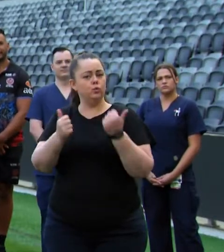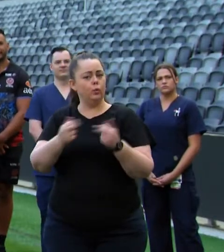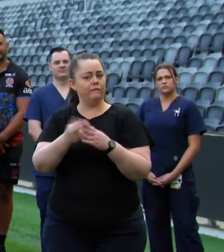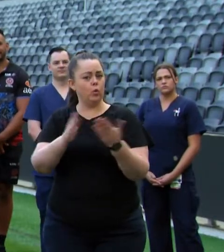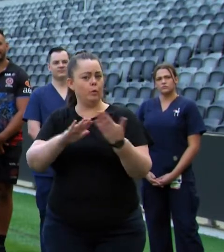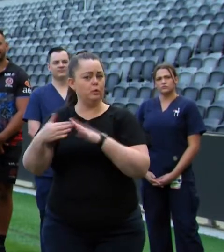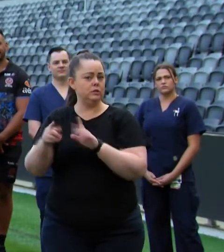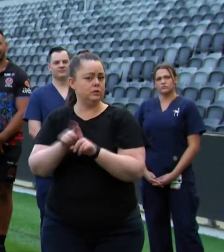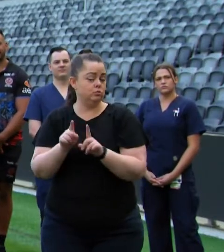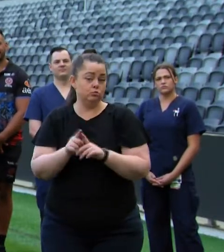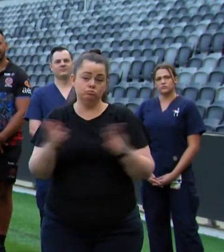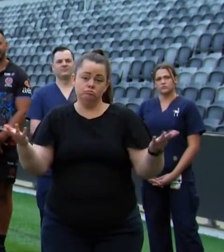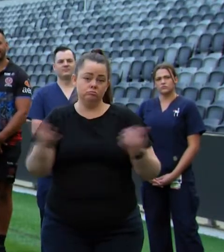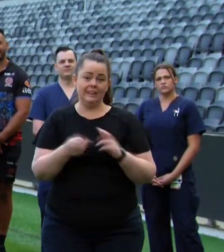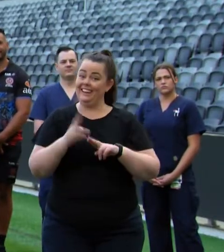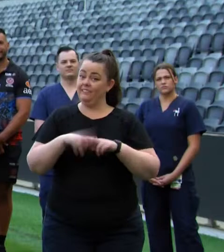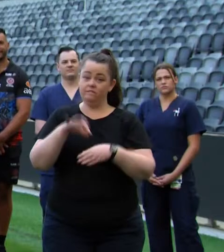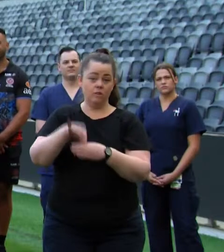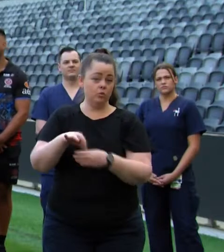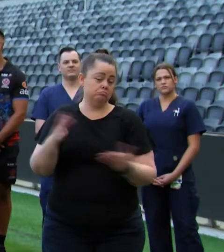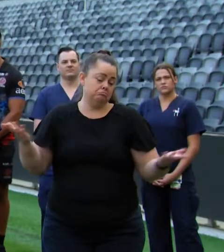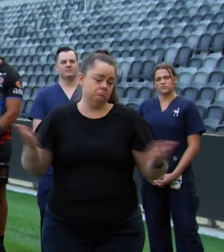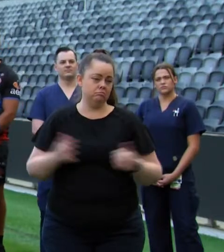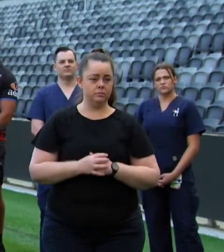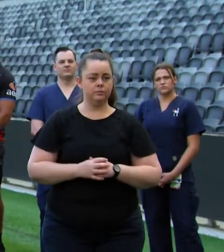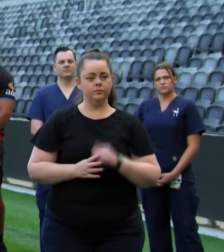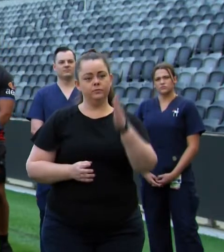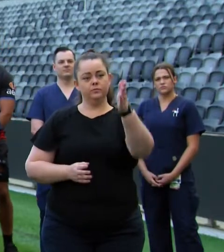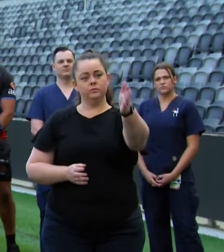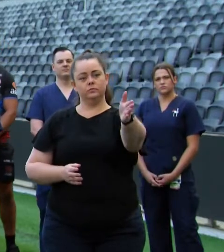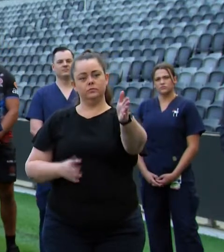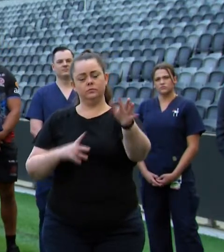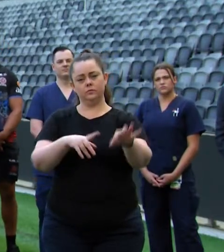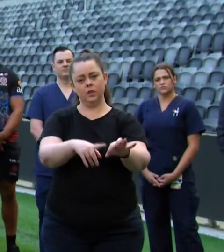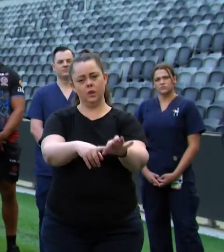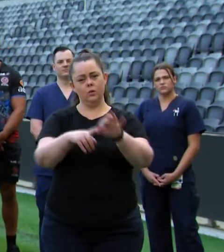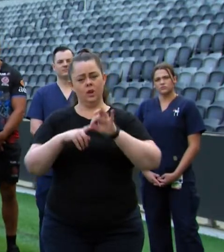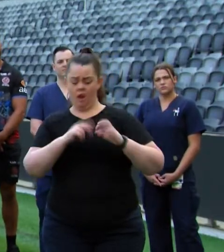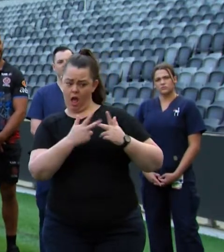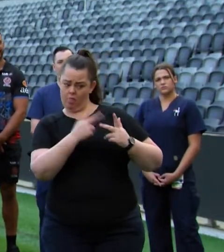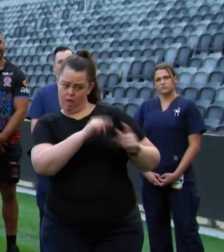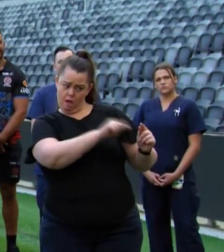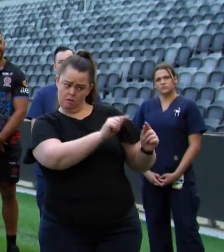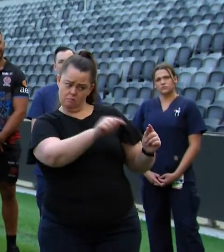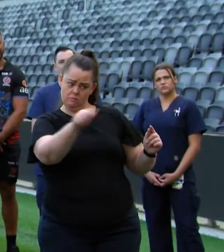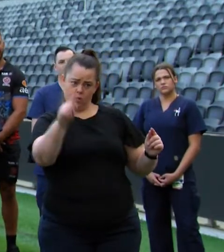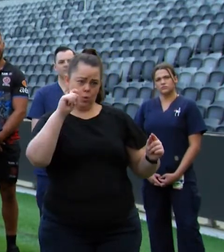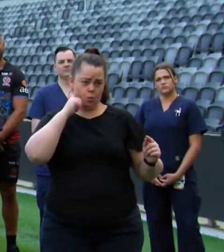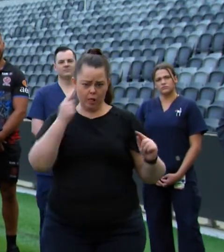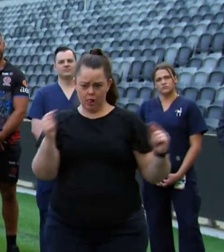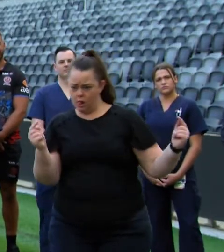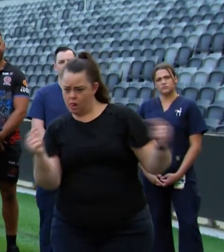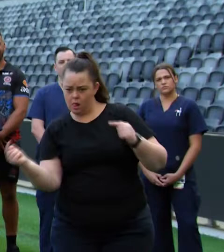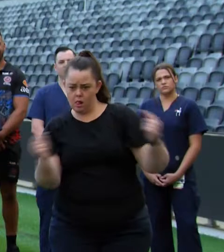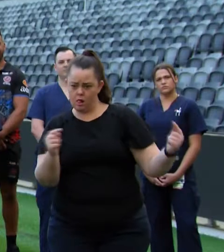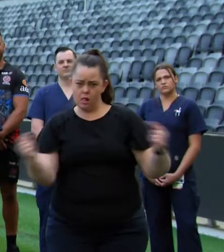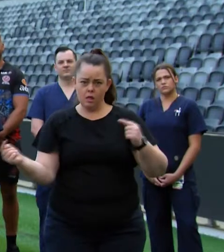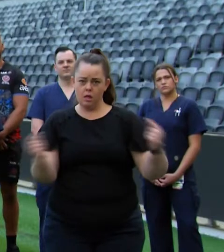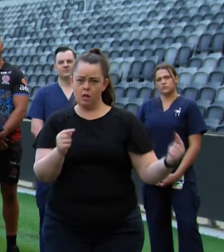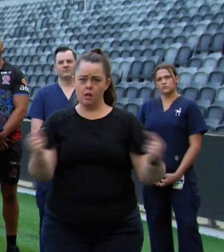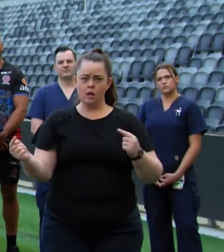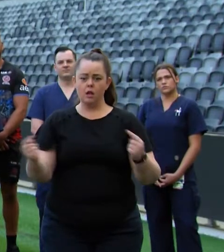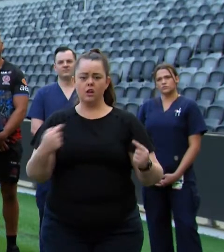this week we haven't seen you dedicate much time to campaigning alongside those candidates. Are you taking voters for granted in those